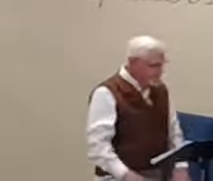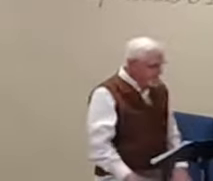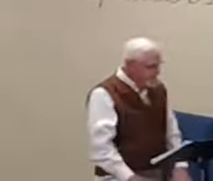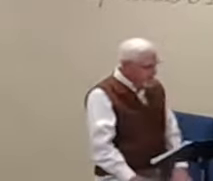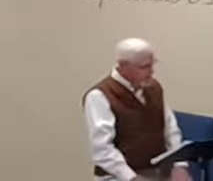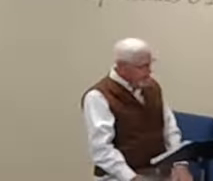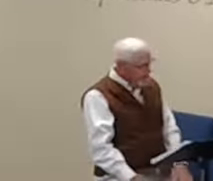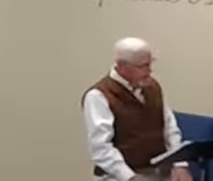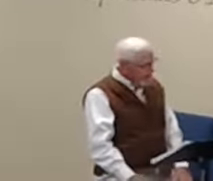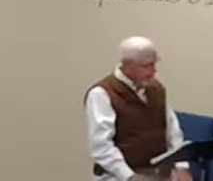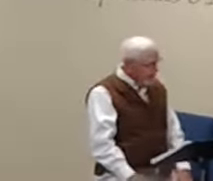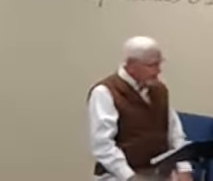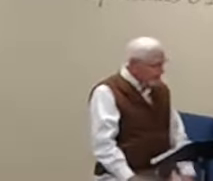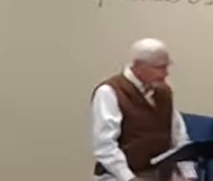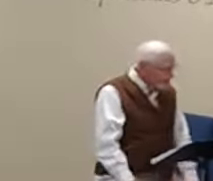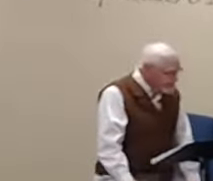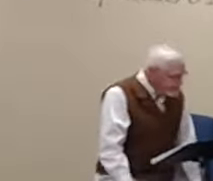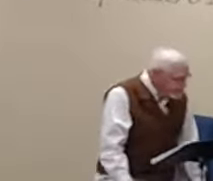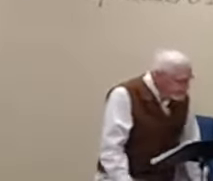little. 292.